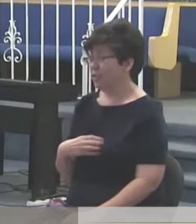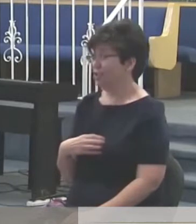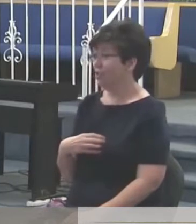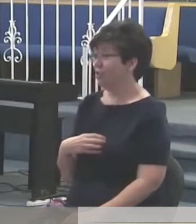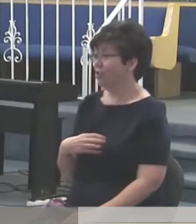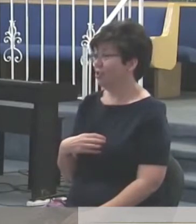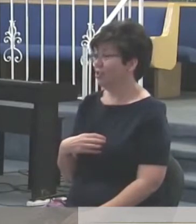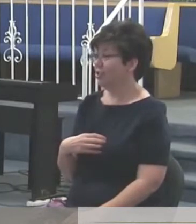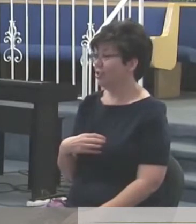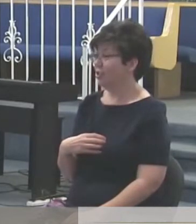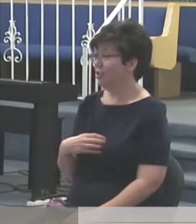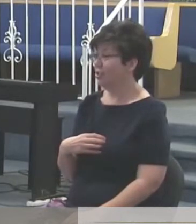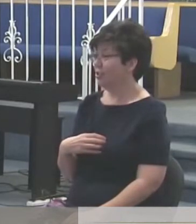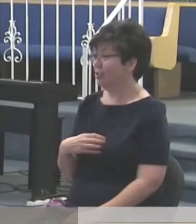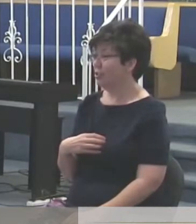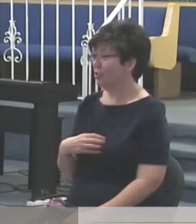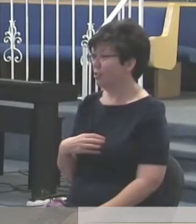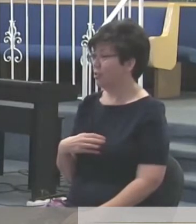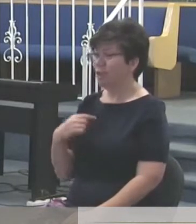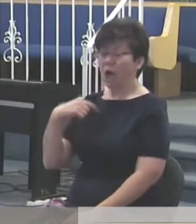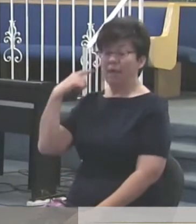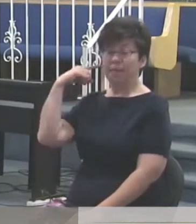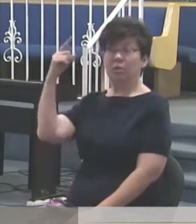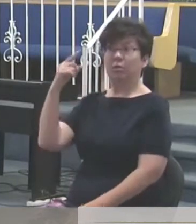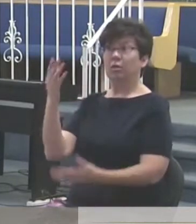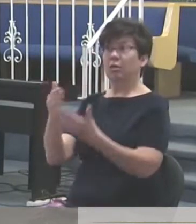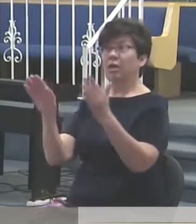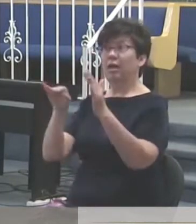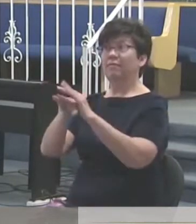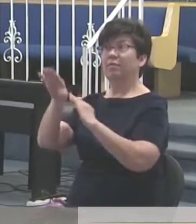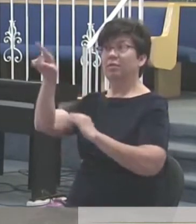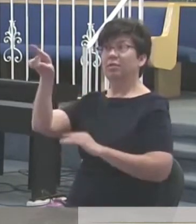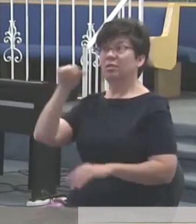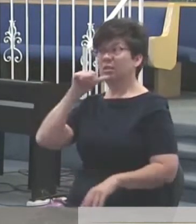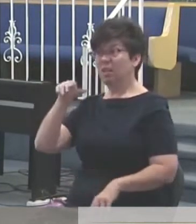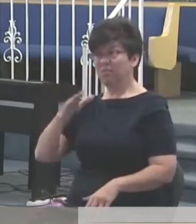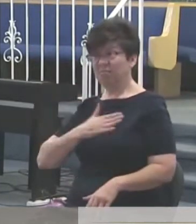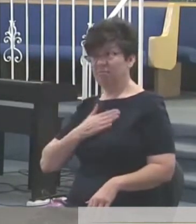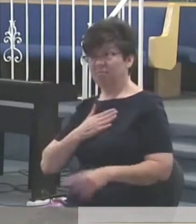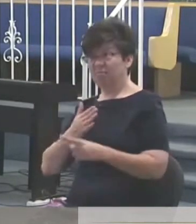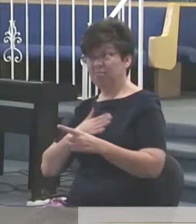I don't think that you can get to heaven by displeasing God.